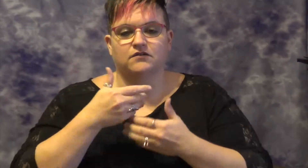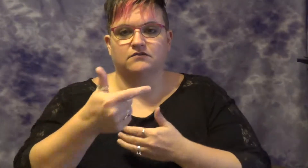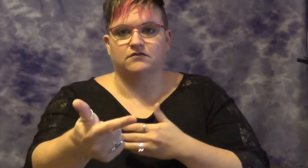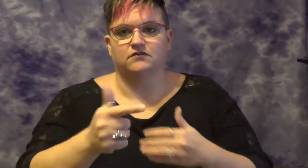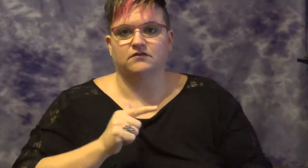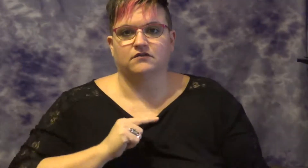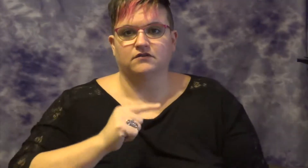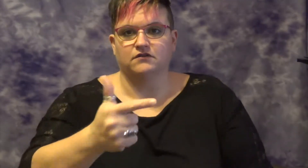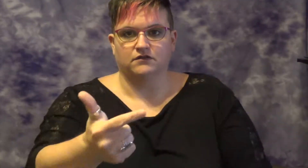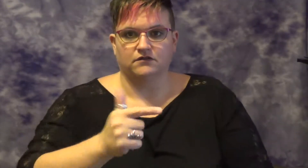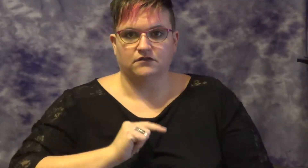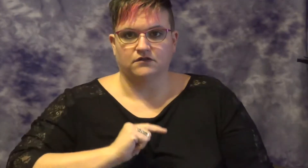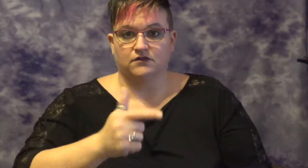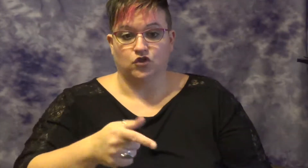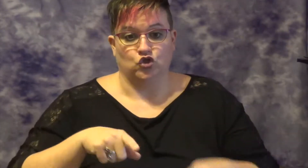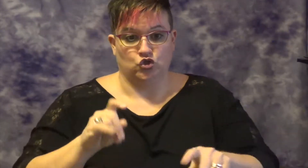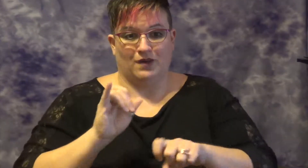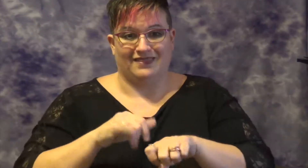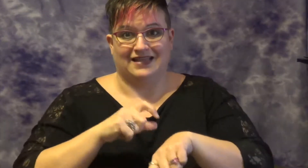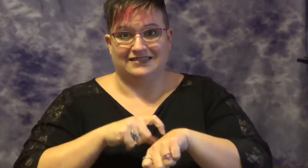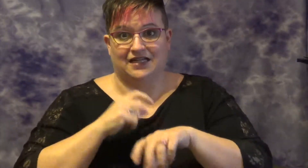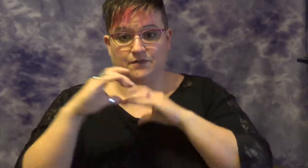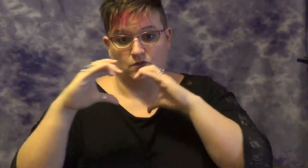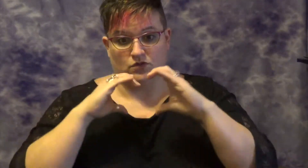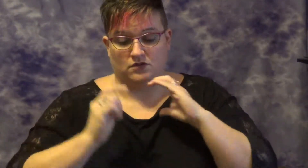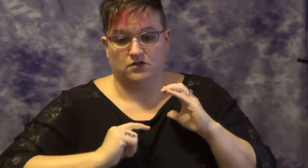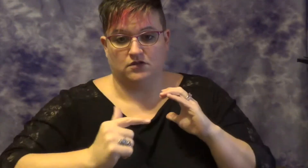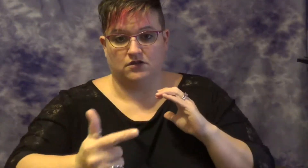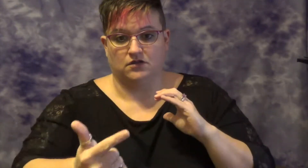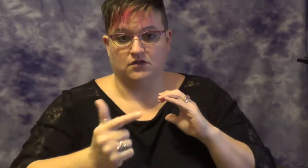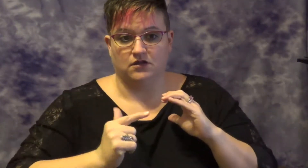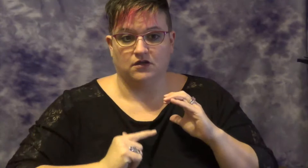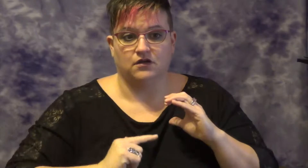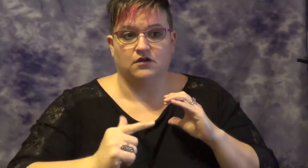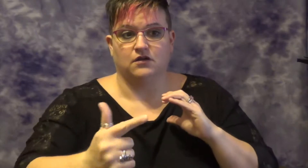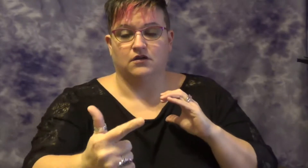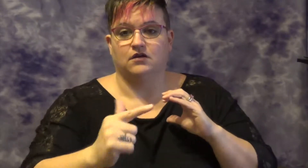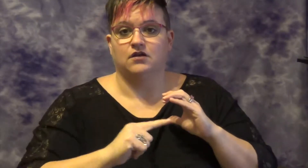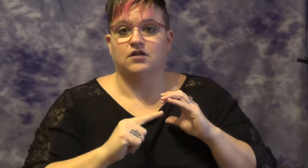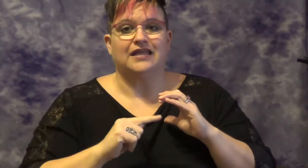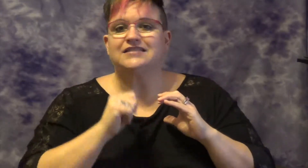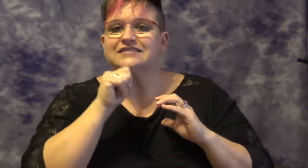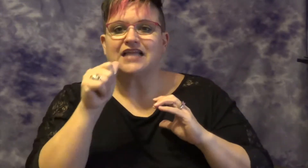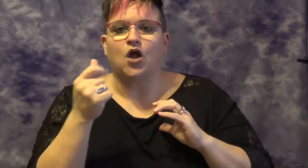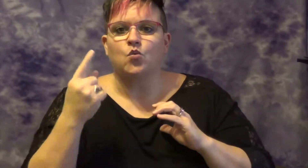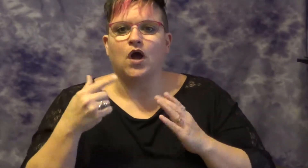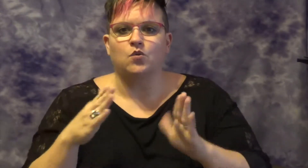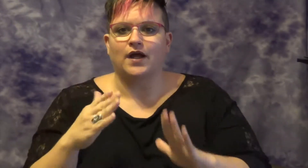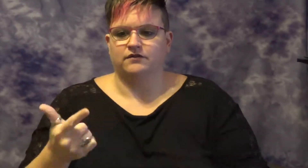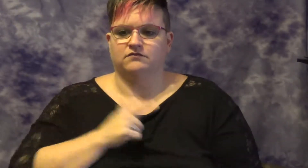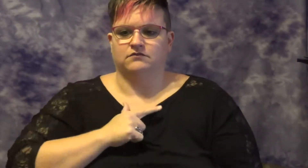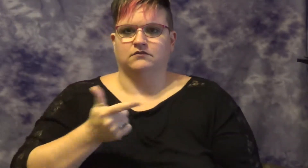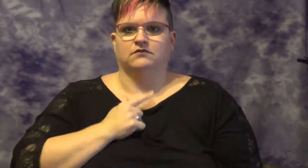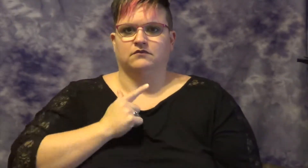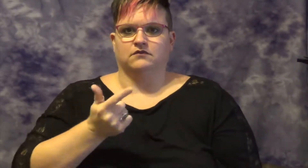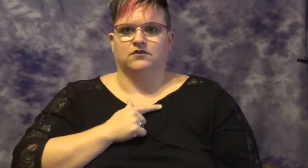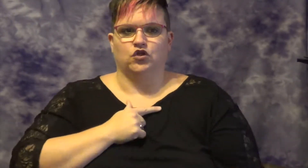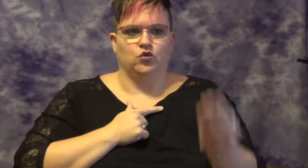Sometimes if you think about turn taking, right, during that communication time, it's not just a